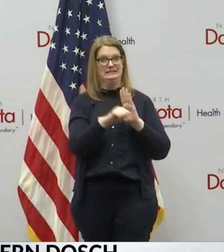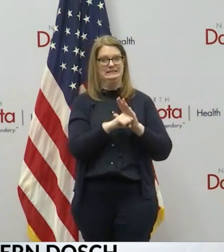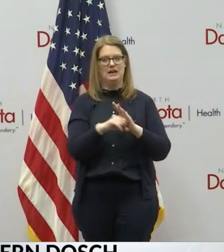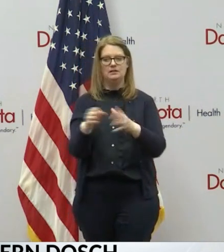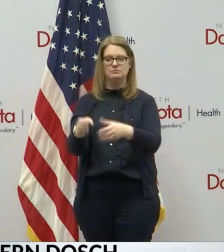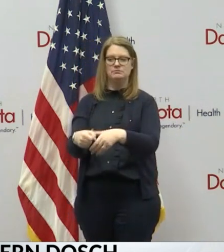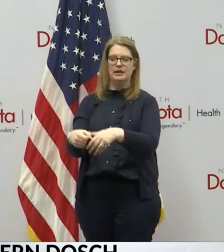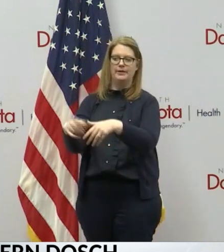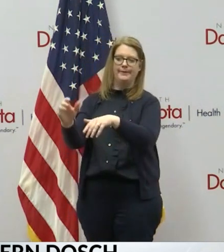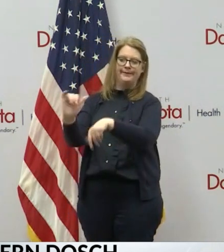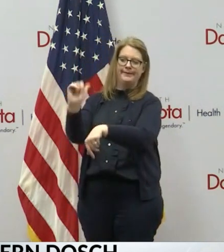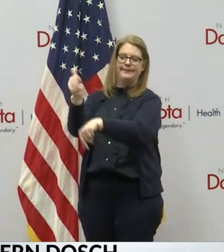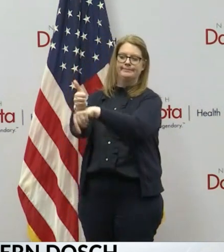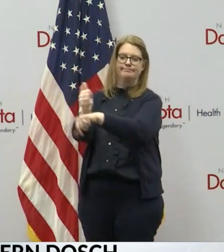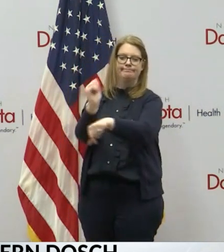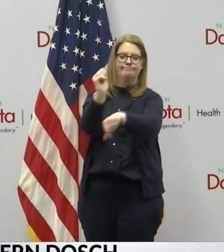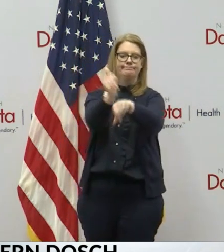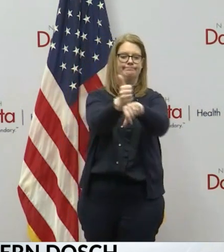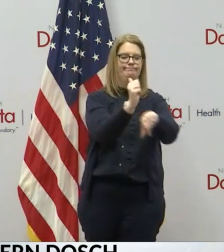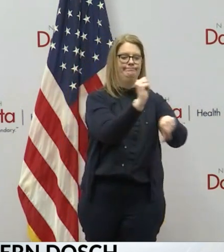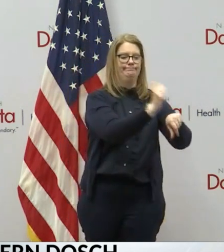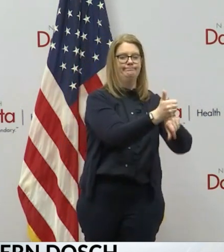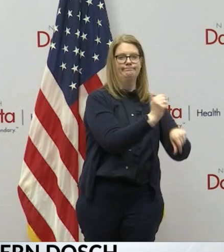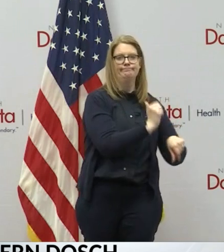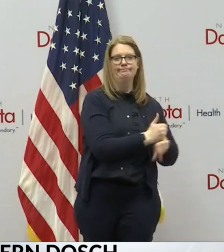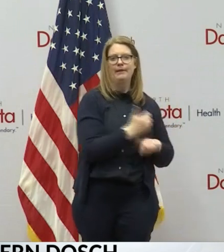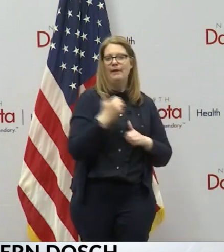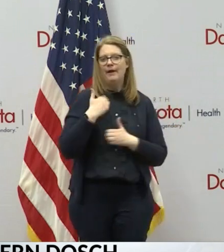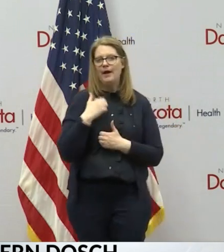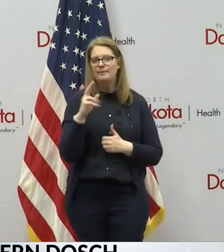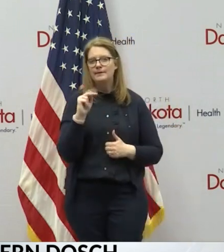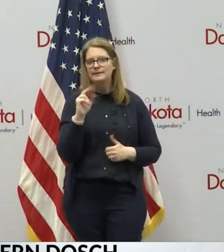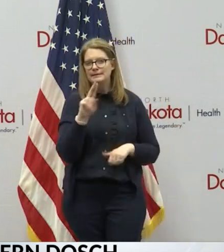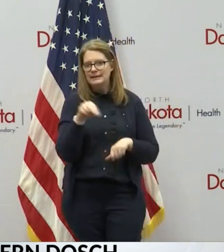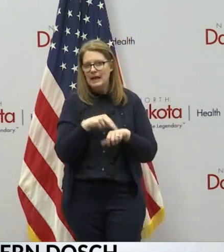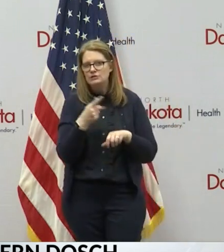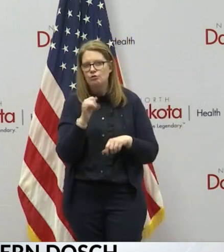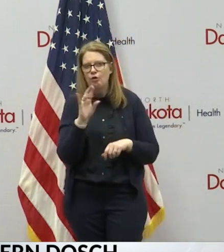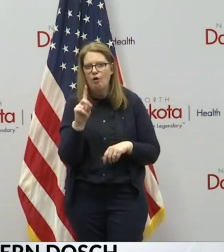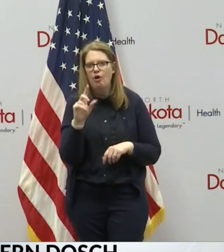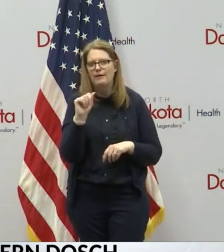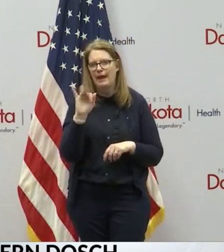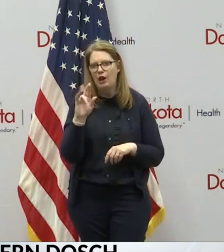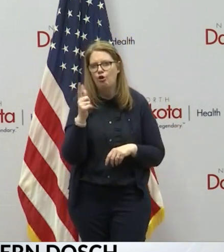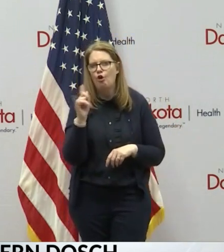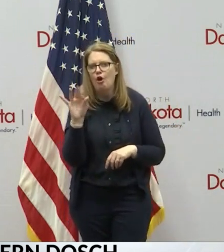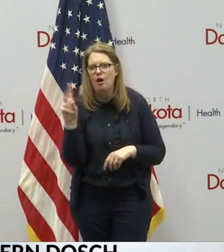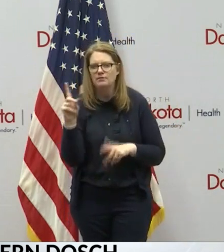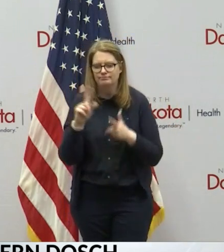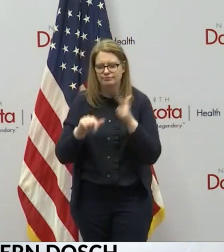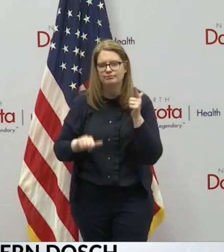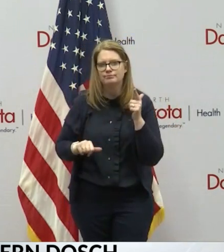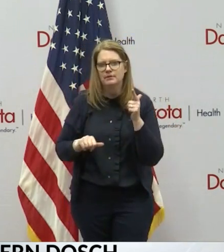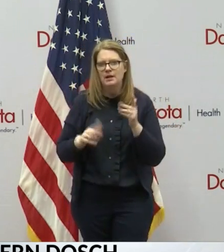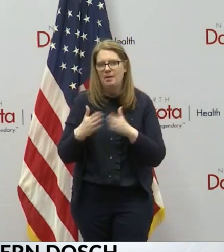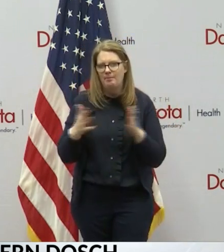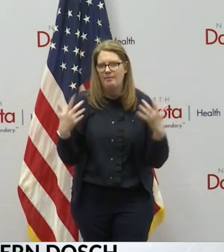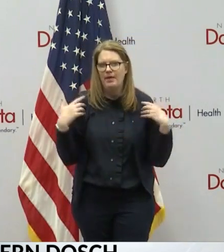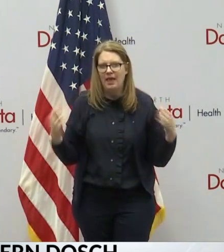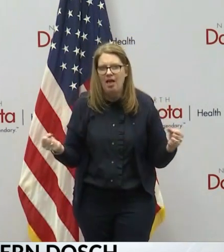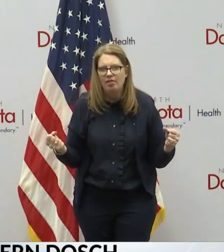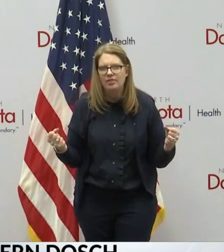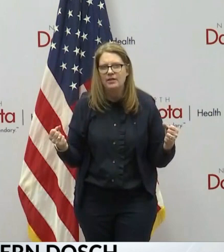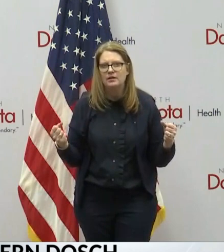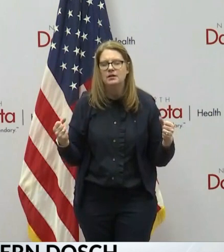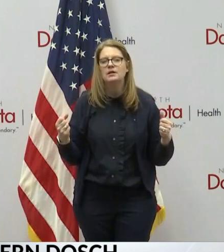by Army National Guard, Air National Guard, public health officials, trying to reach out to the citizens